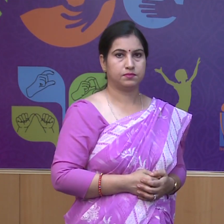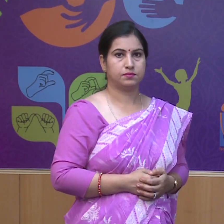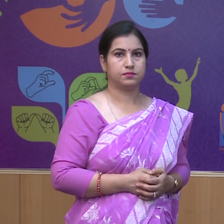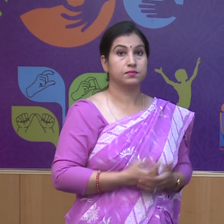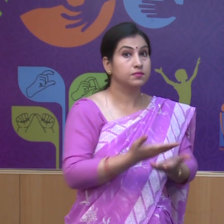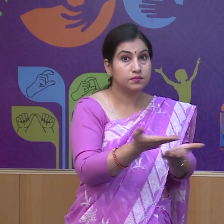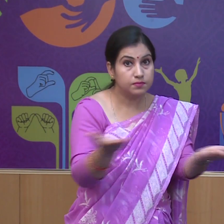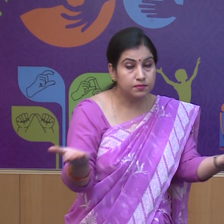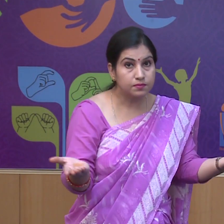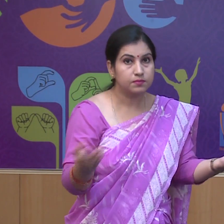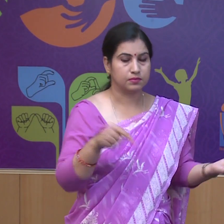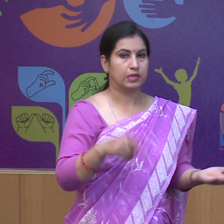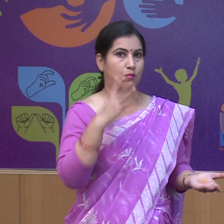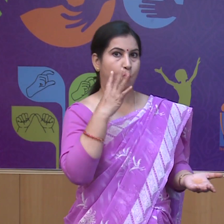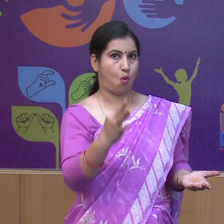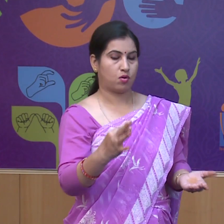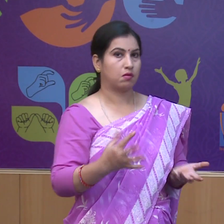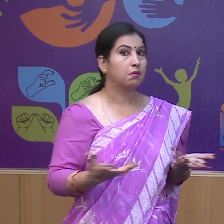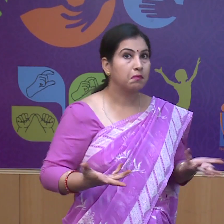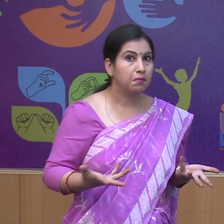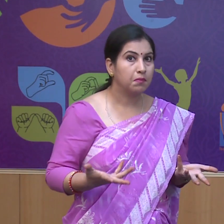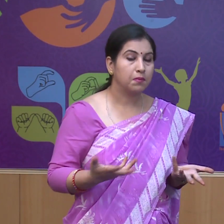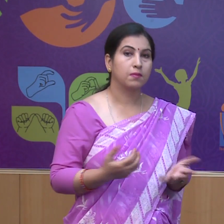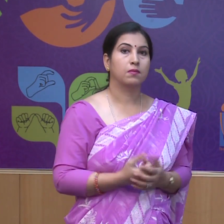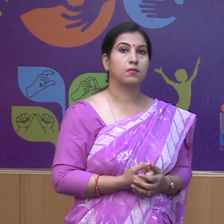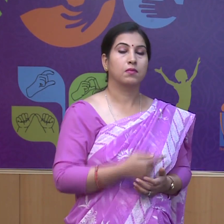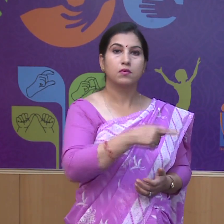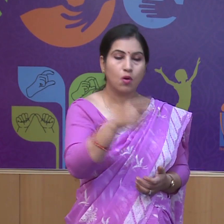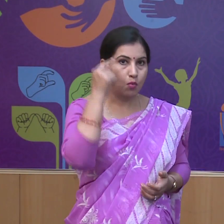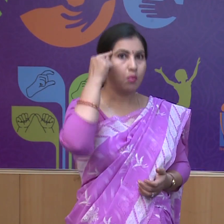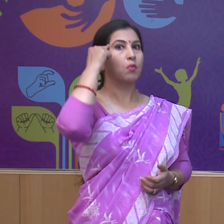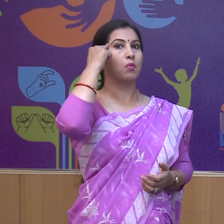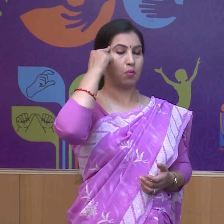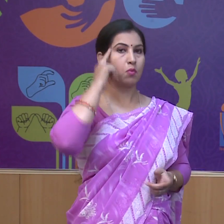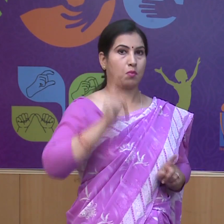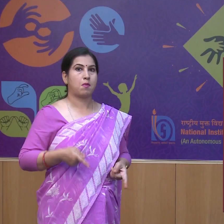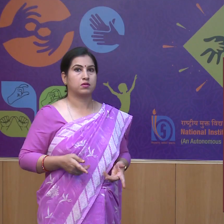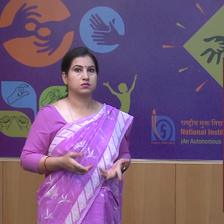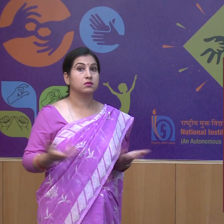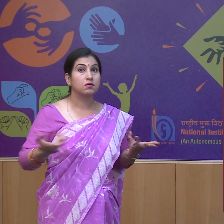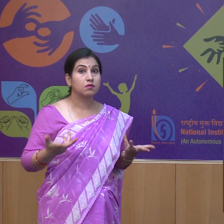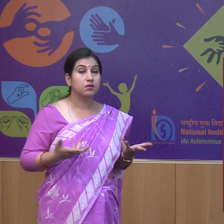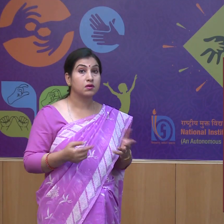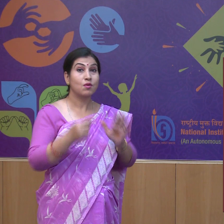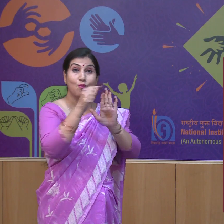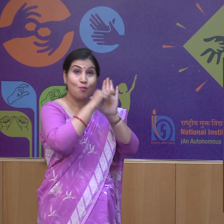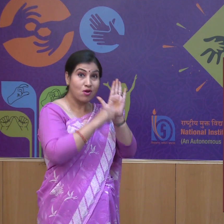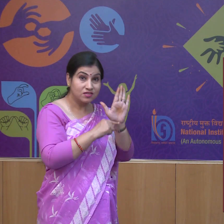Learners, it is very important to understand that the policy